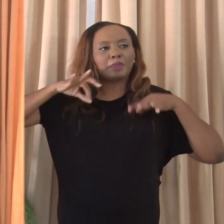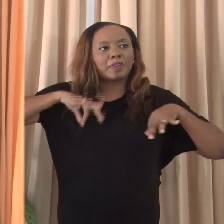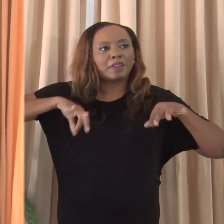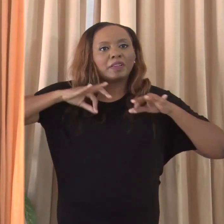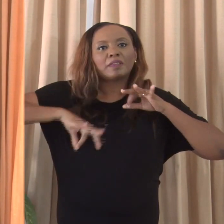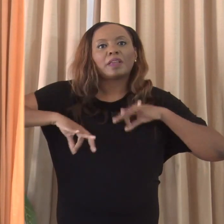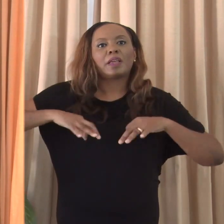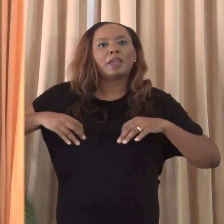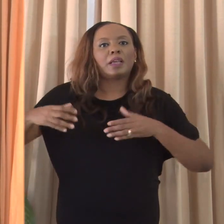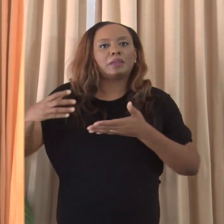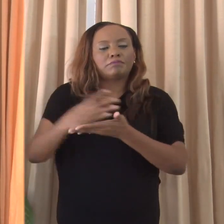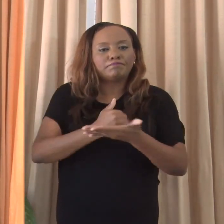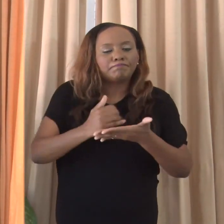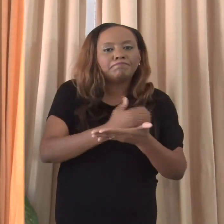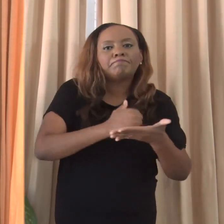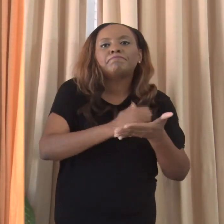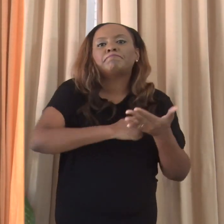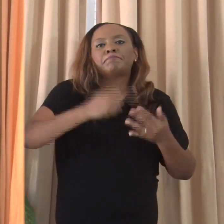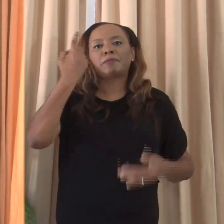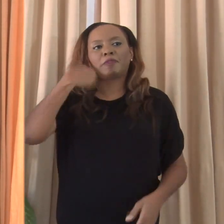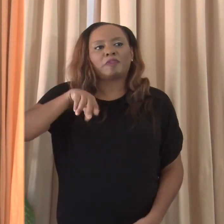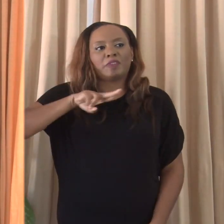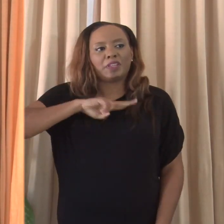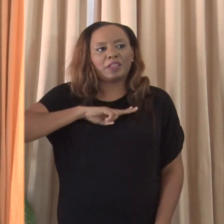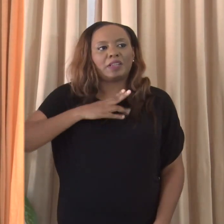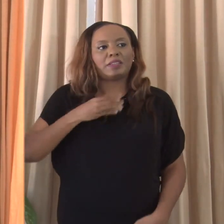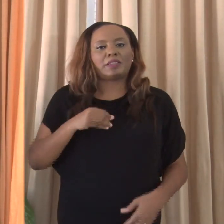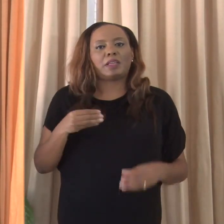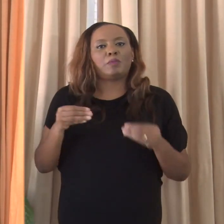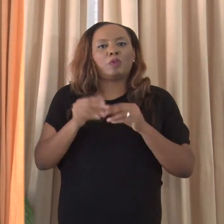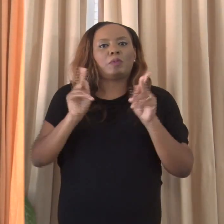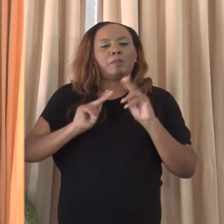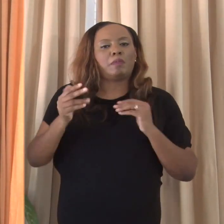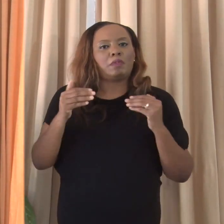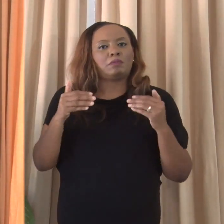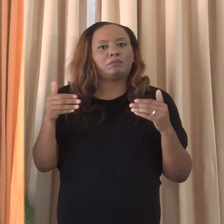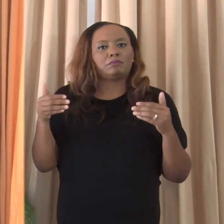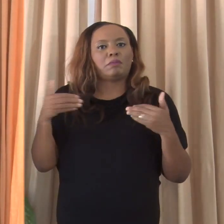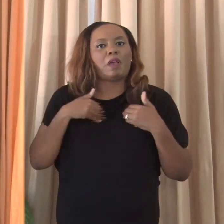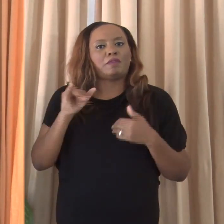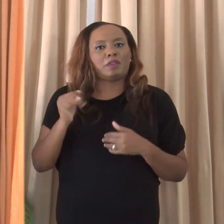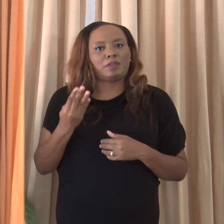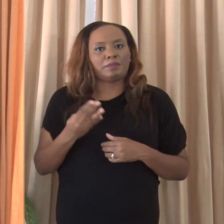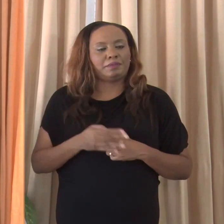significant commercial opportunity to the country and employment benefits as well.